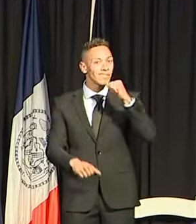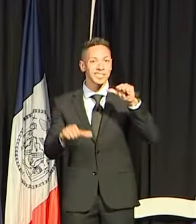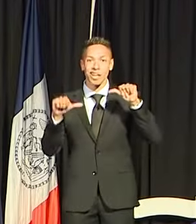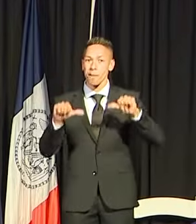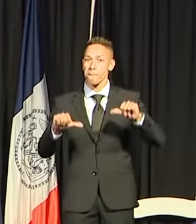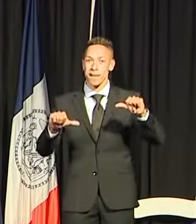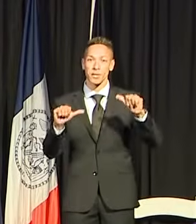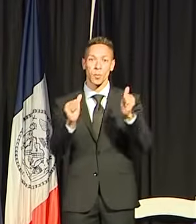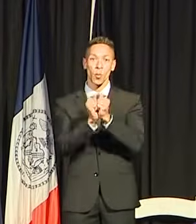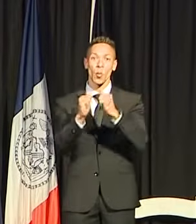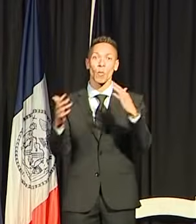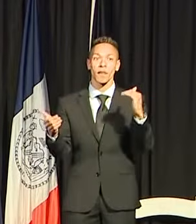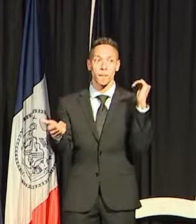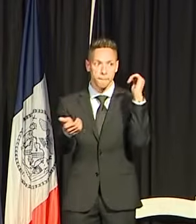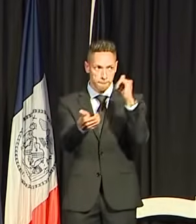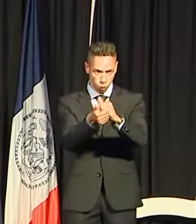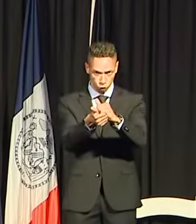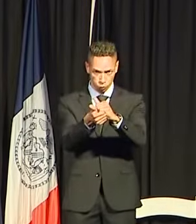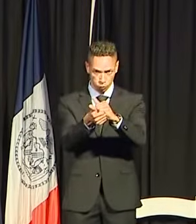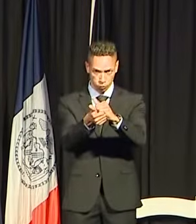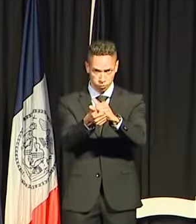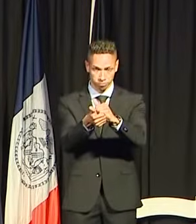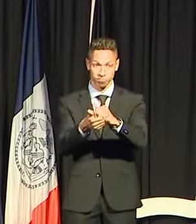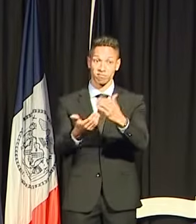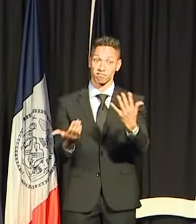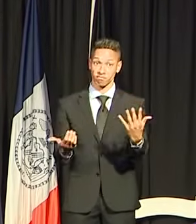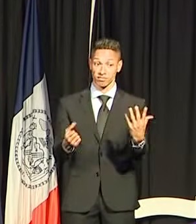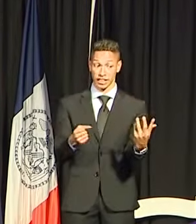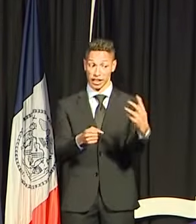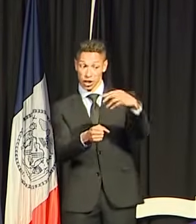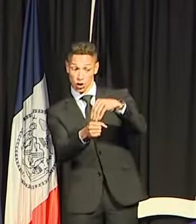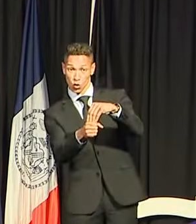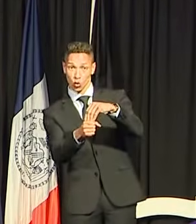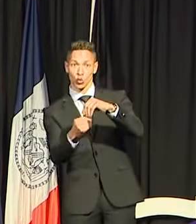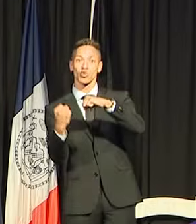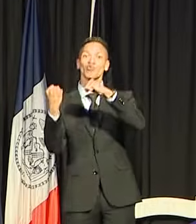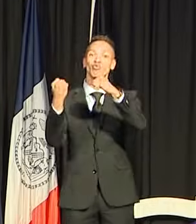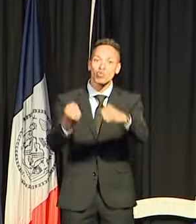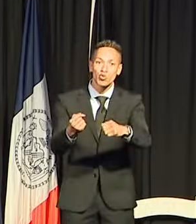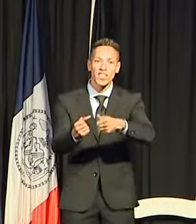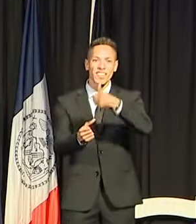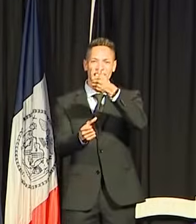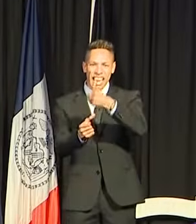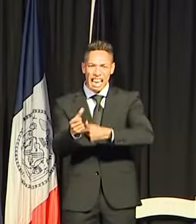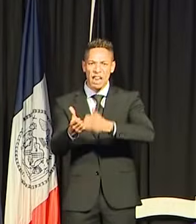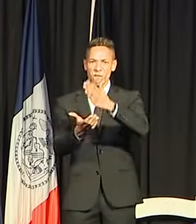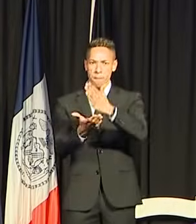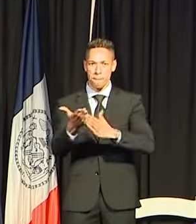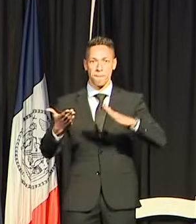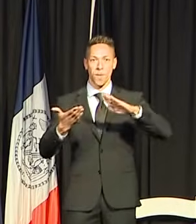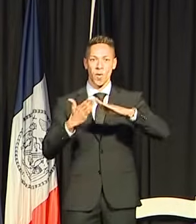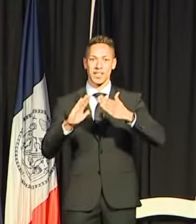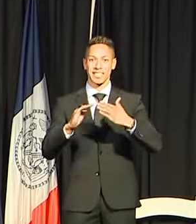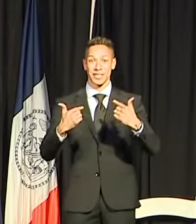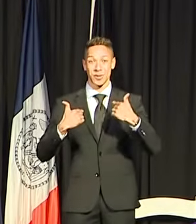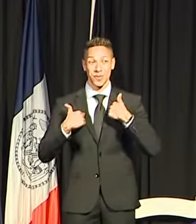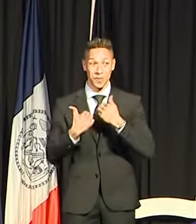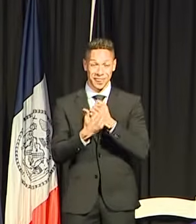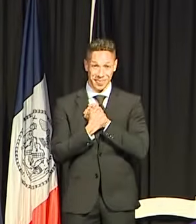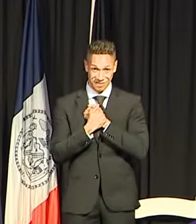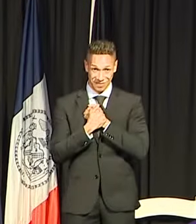possible without partnership, and that inclusion strengthens every part of the city that we love.